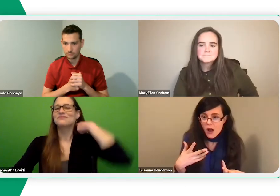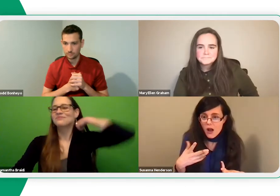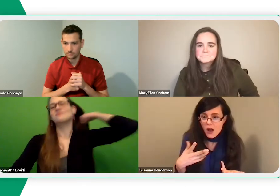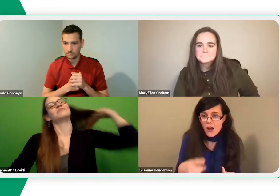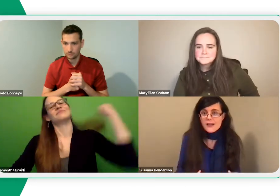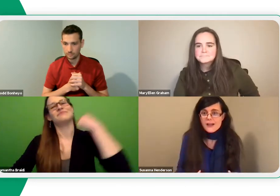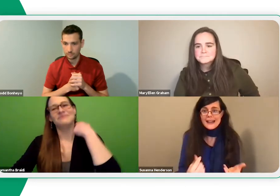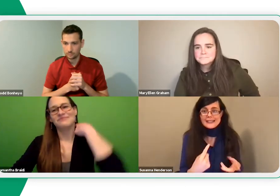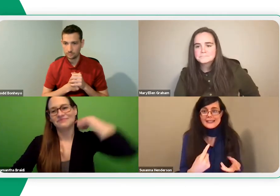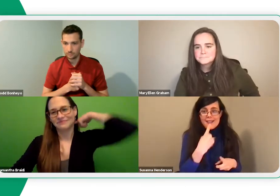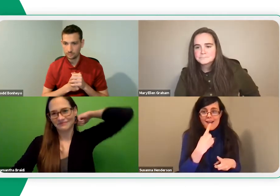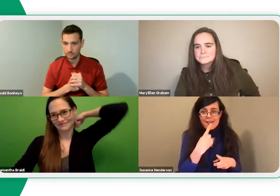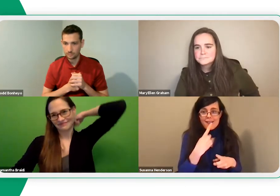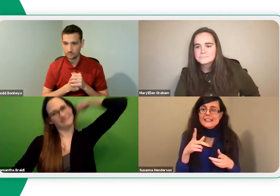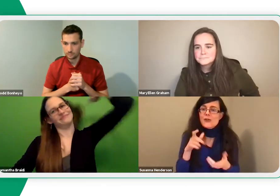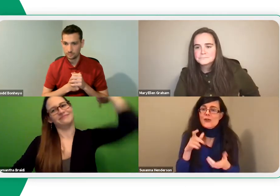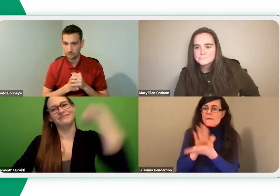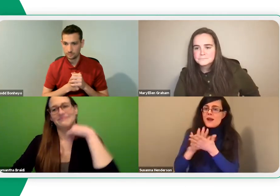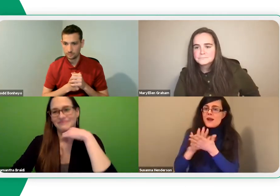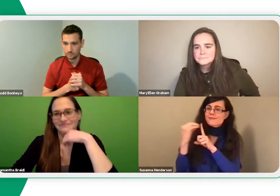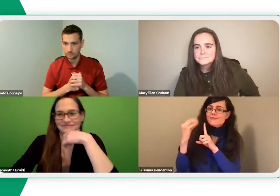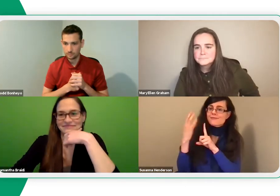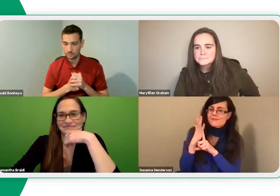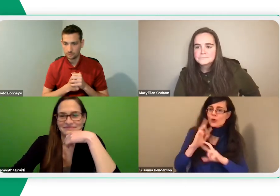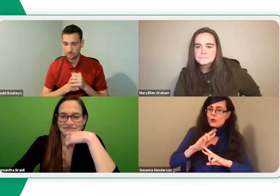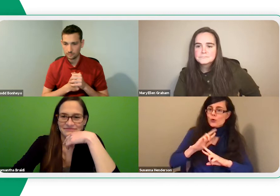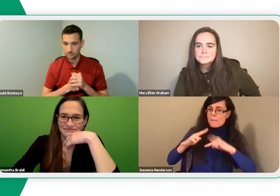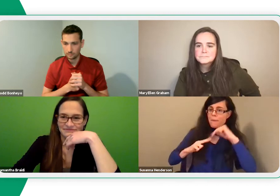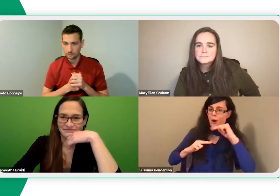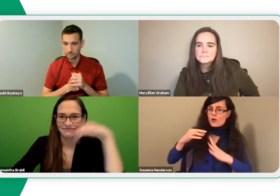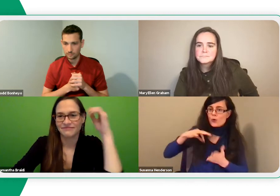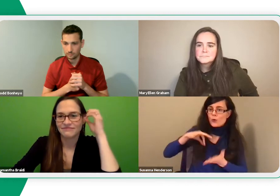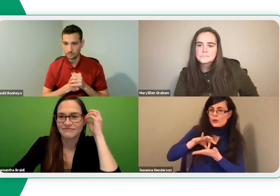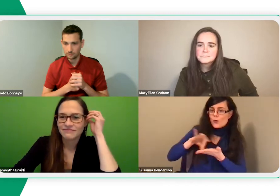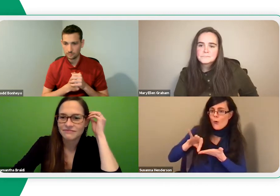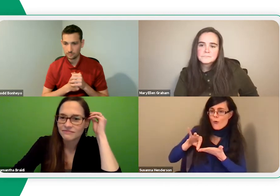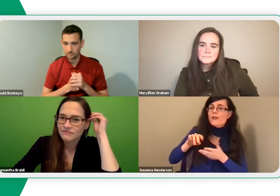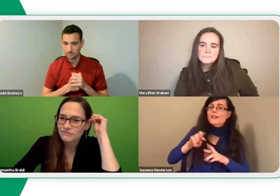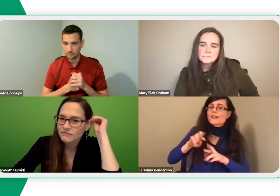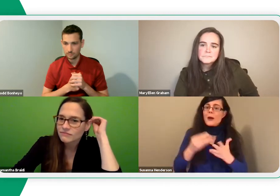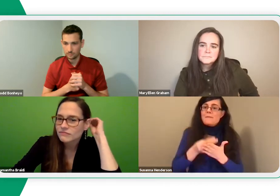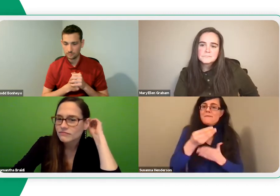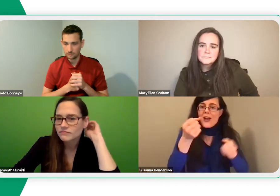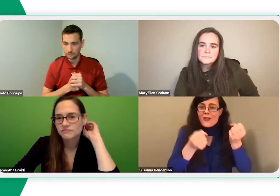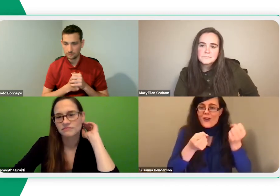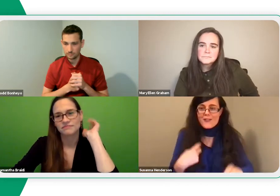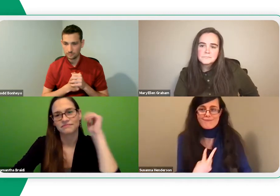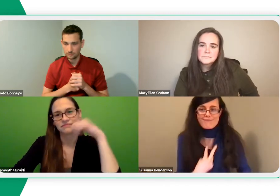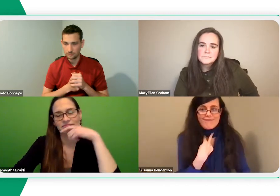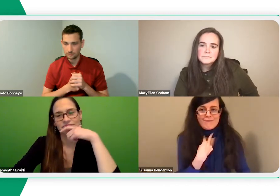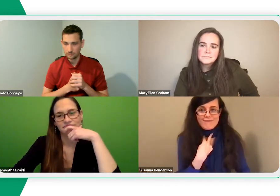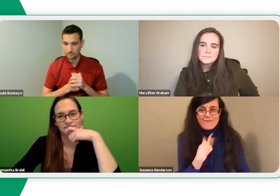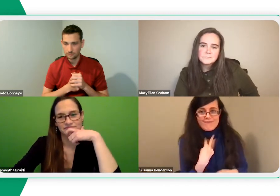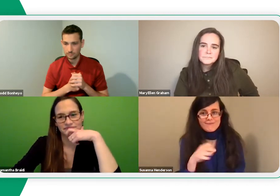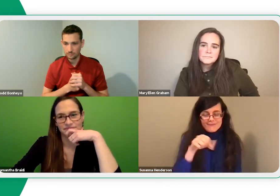credit score. I didn't understand the whole concept of a credit score. So that was really hard. So I think students need to understand that they need to